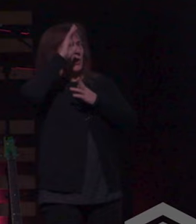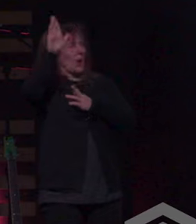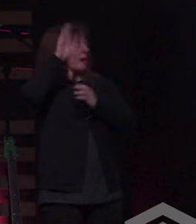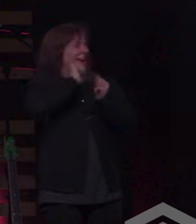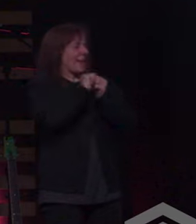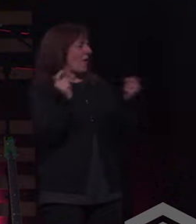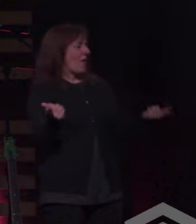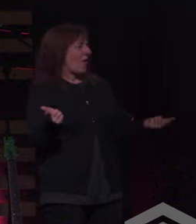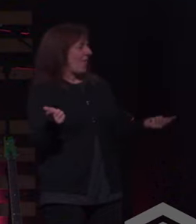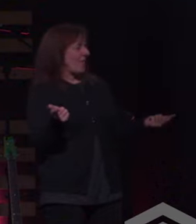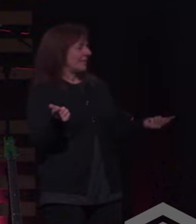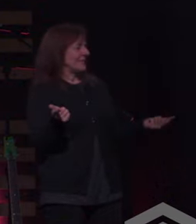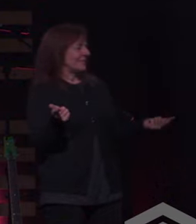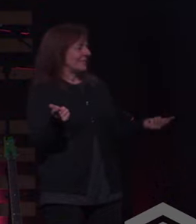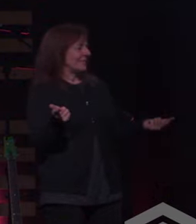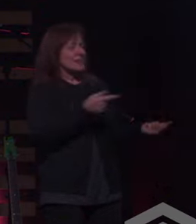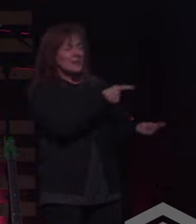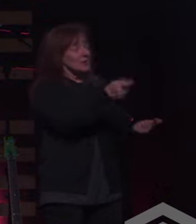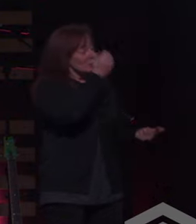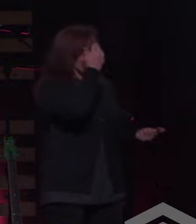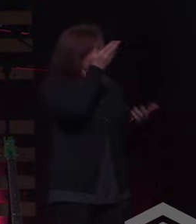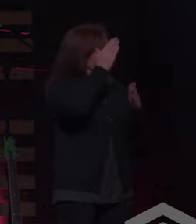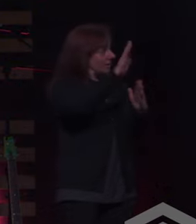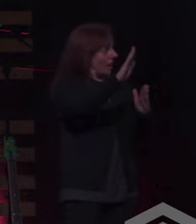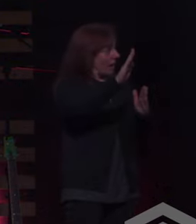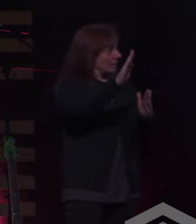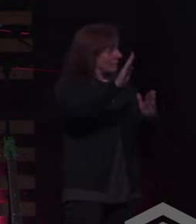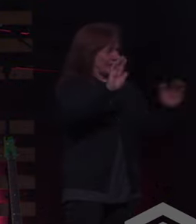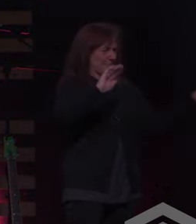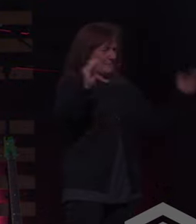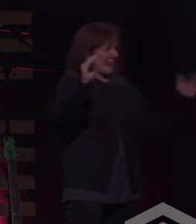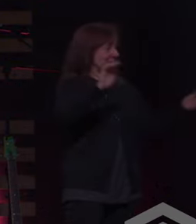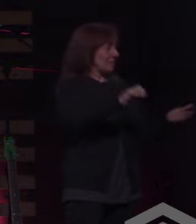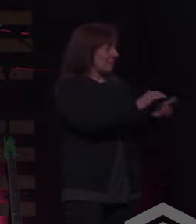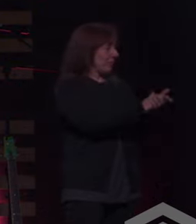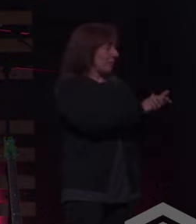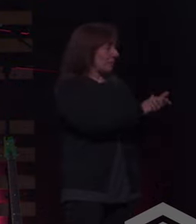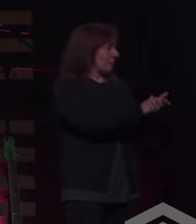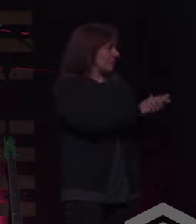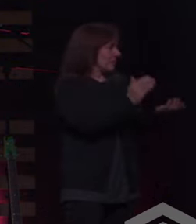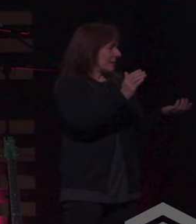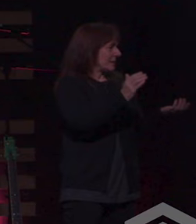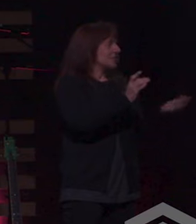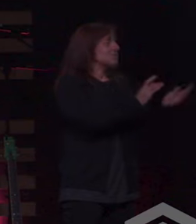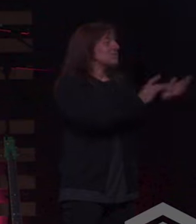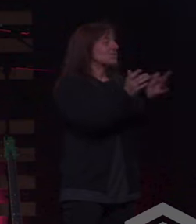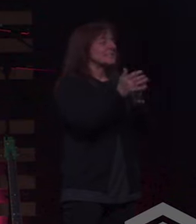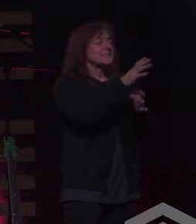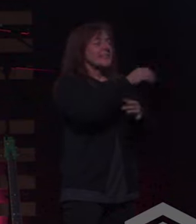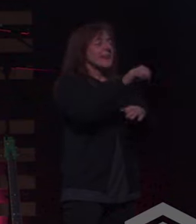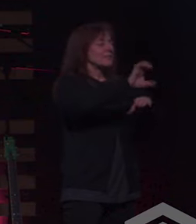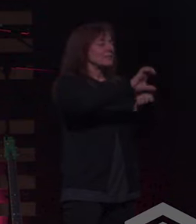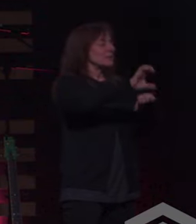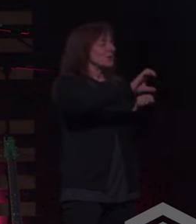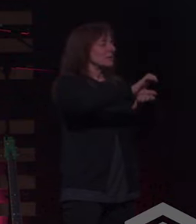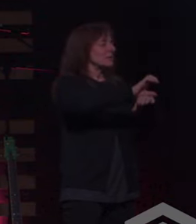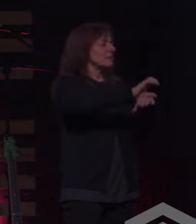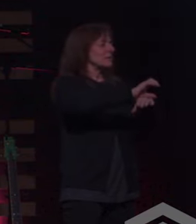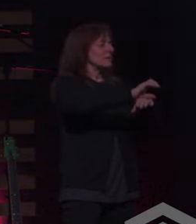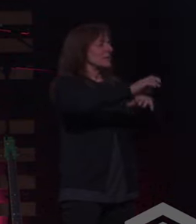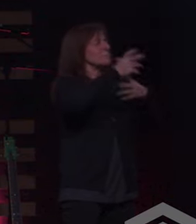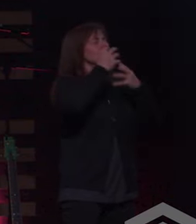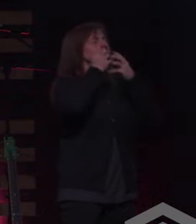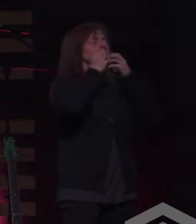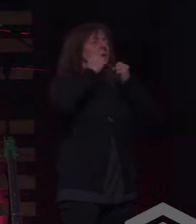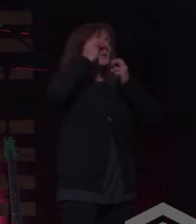all. You know what God compares marriage to? Jesus and the church. That's how highly he